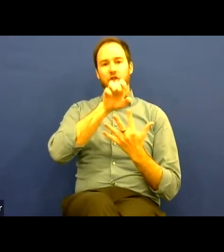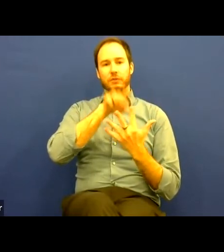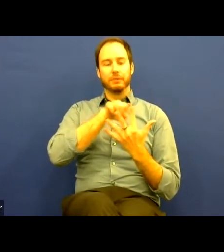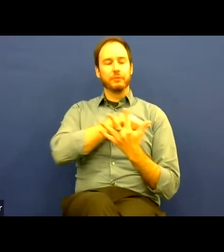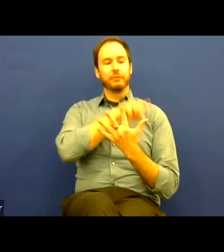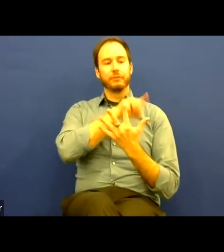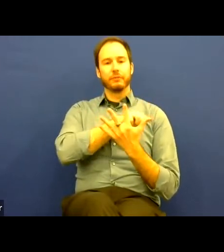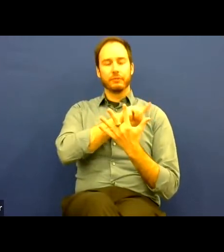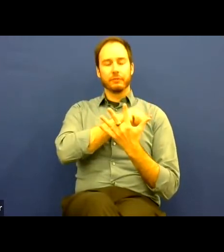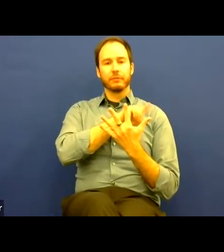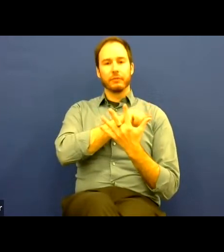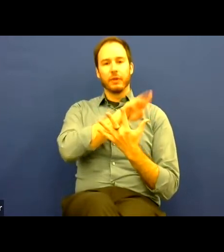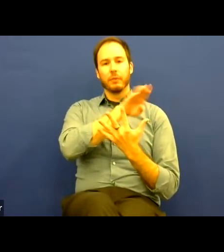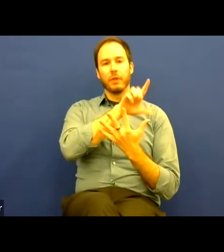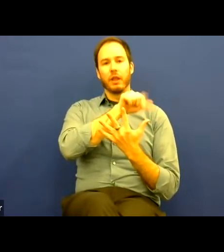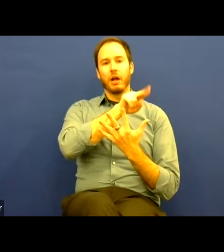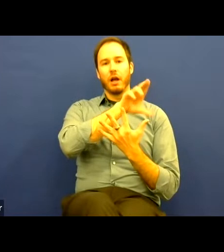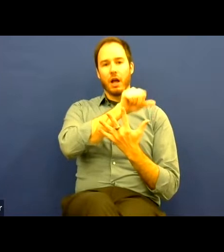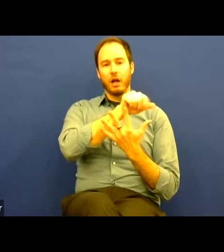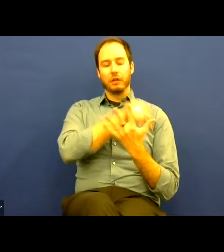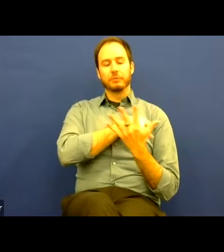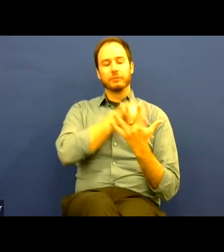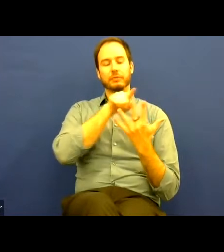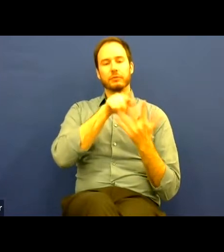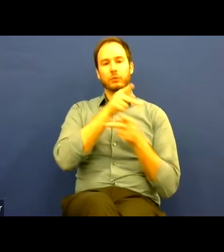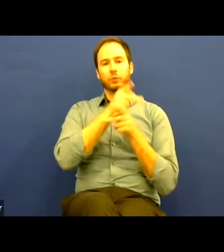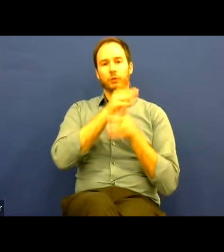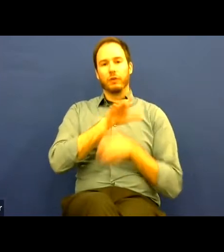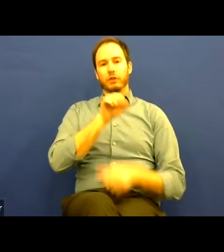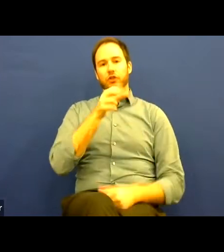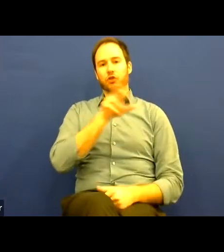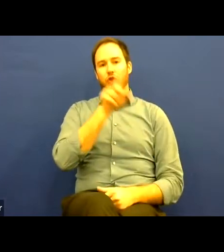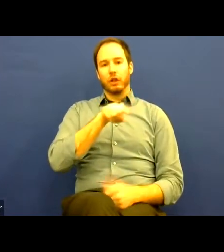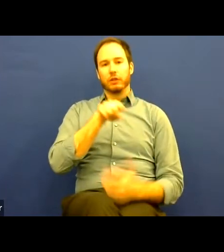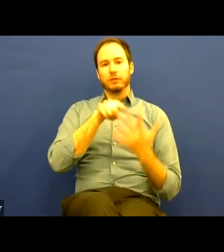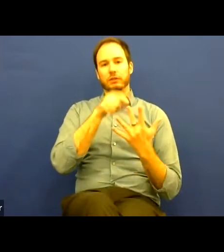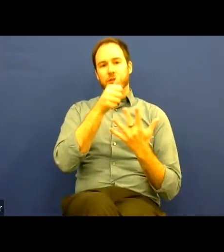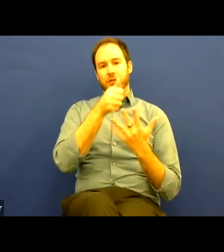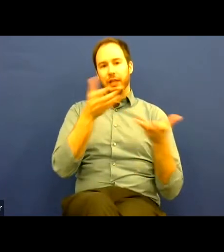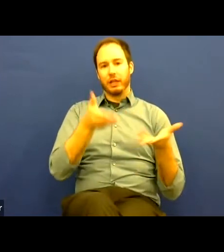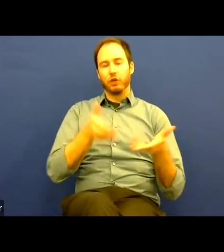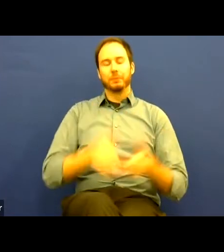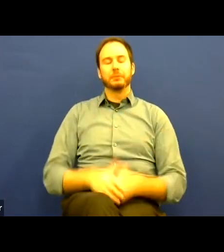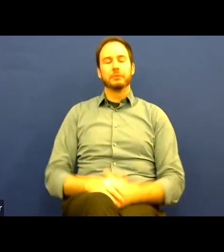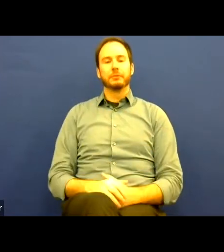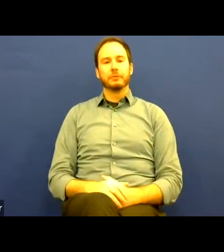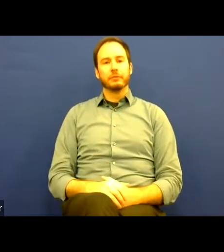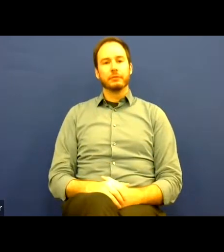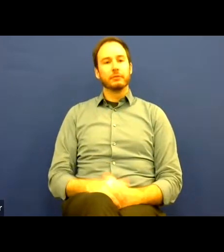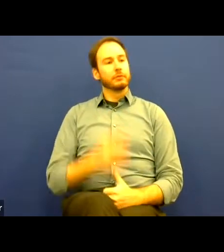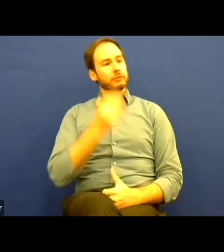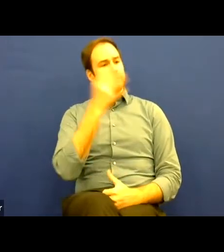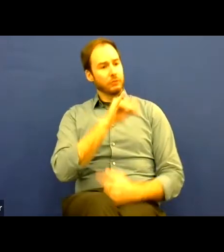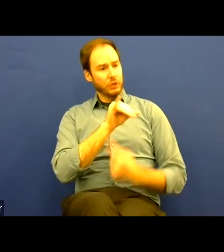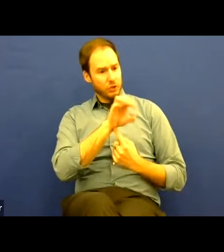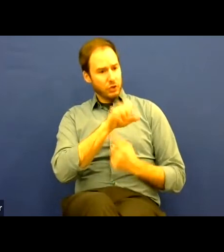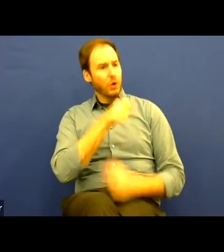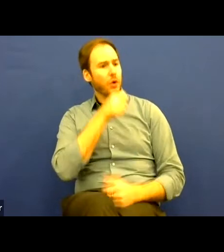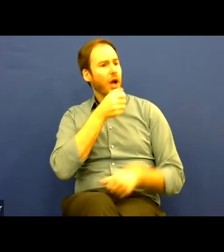Here. Councilmember Belanca. Here. Supervisor Schultz. Here. And Joe, is your mic